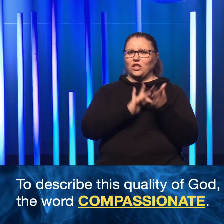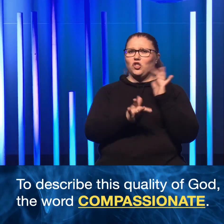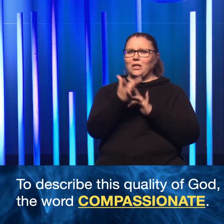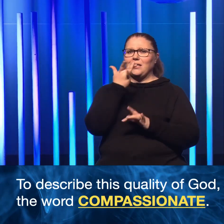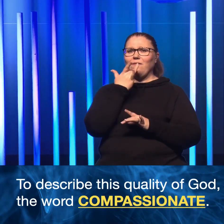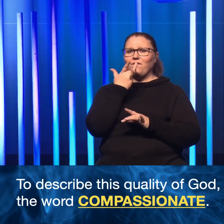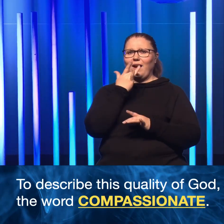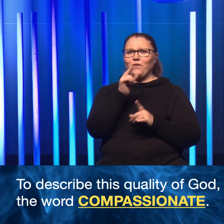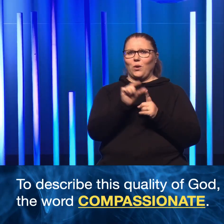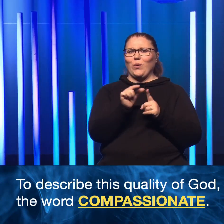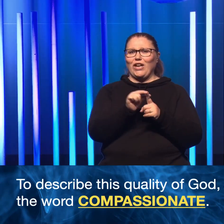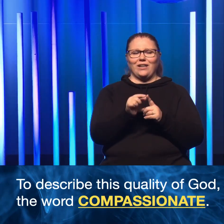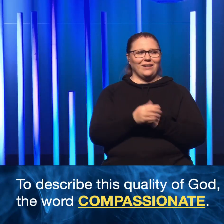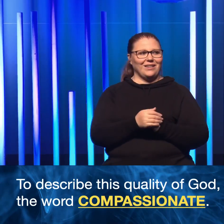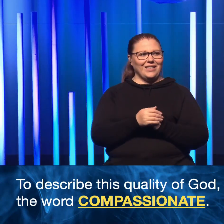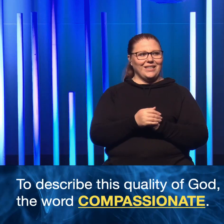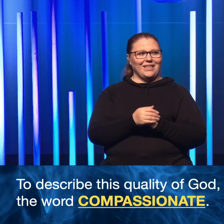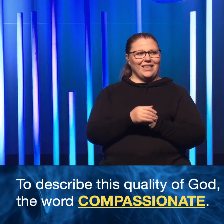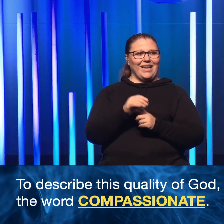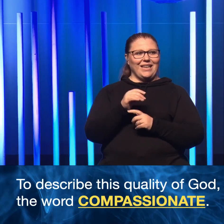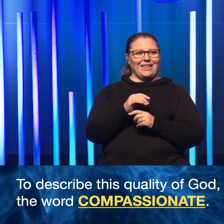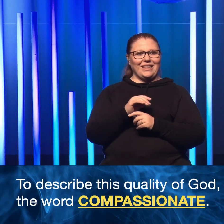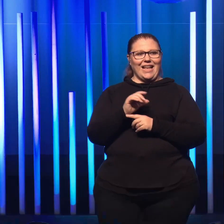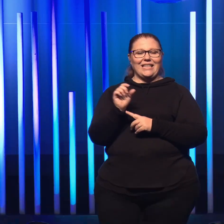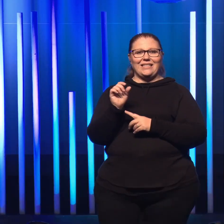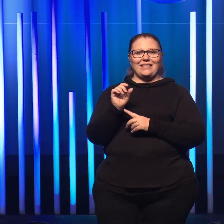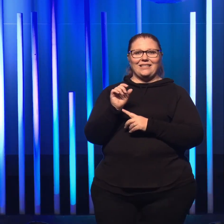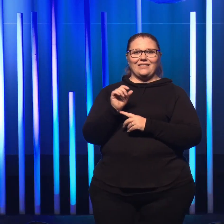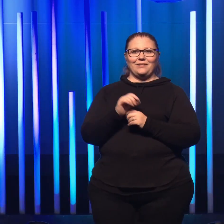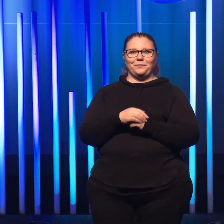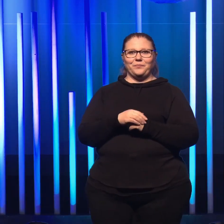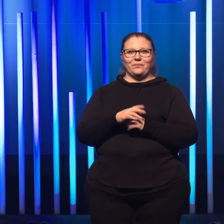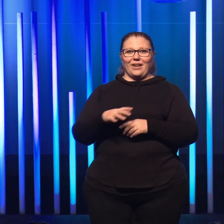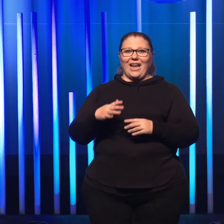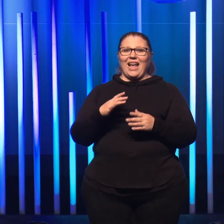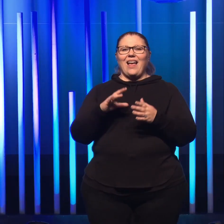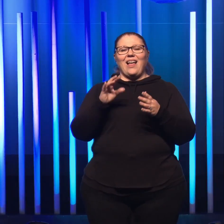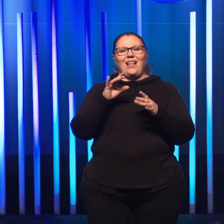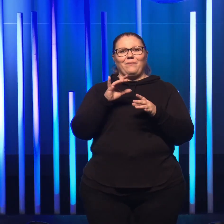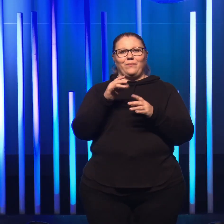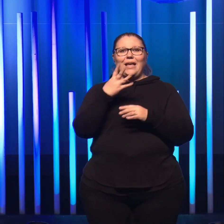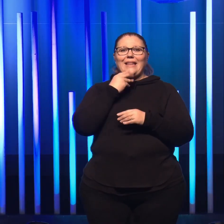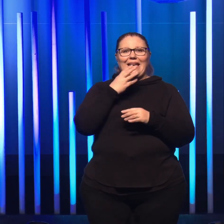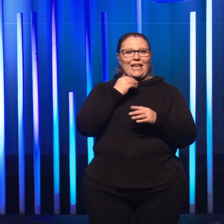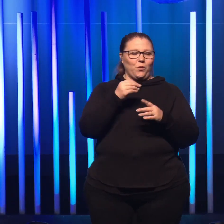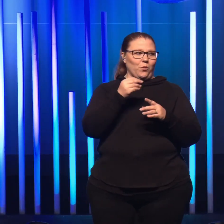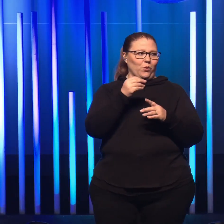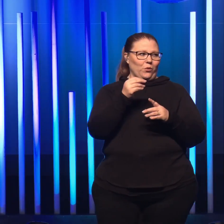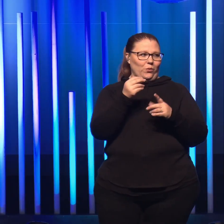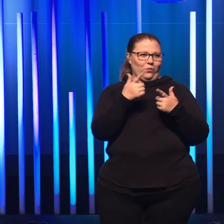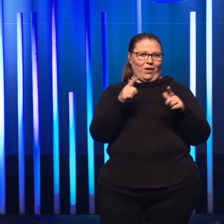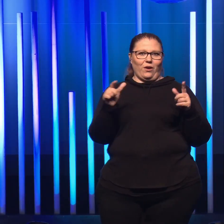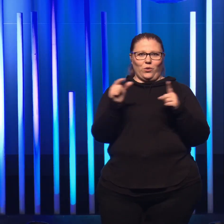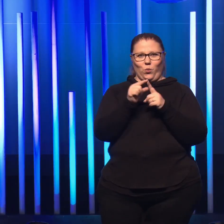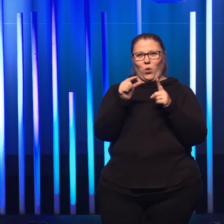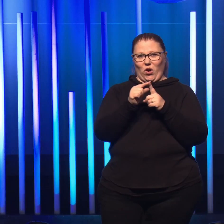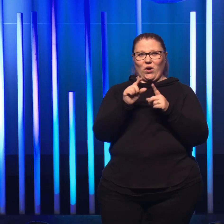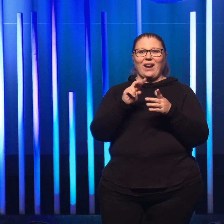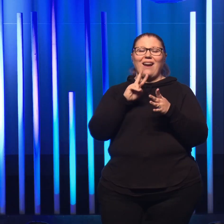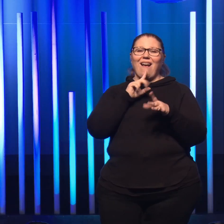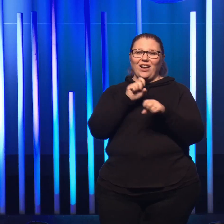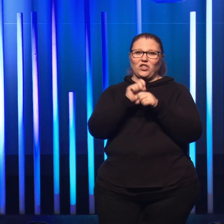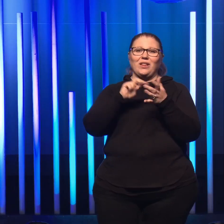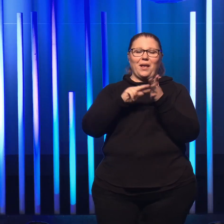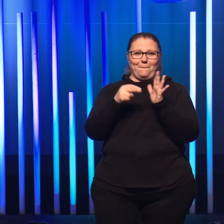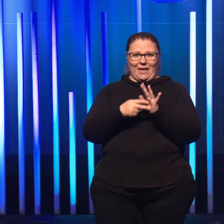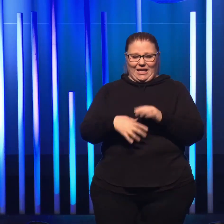plural of the Hebrew and Aramaic word that means womb. Now imagine this. Jesus, one of his favorite